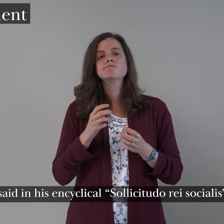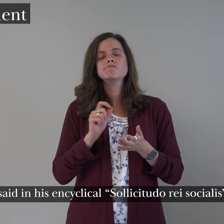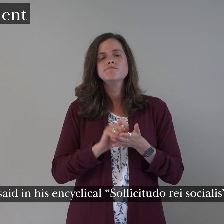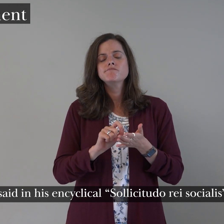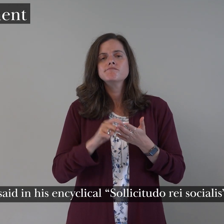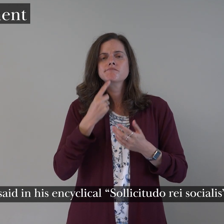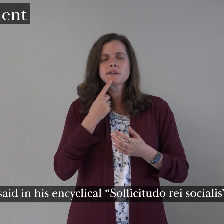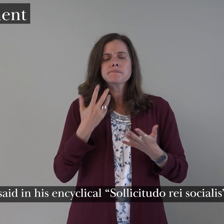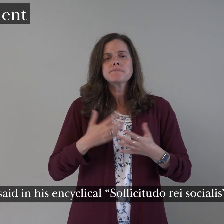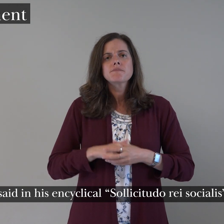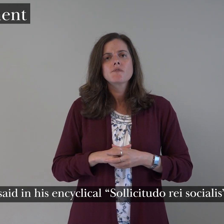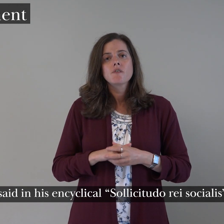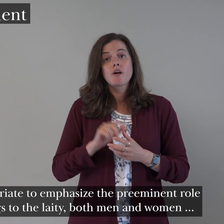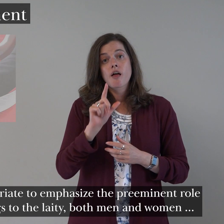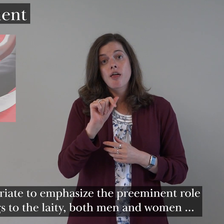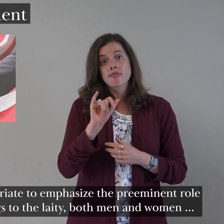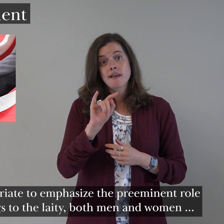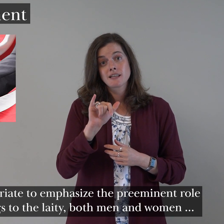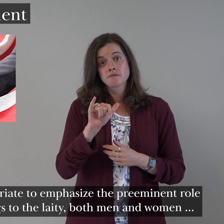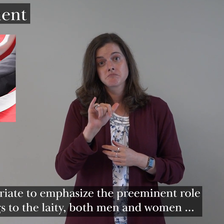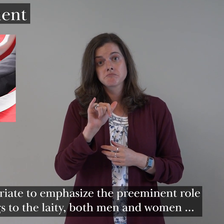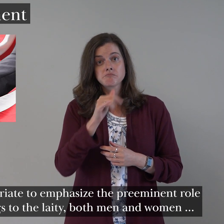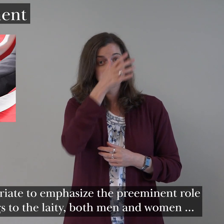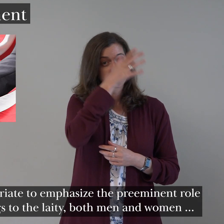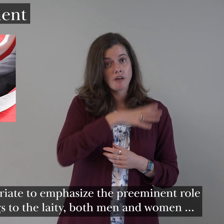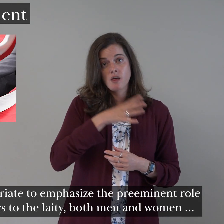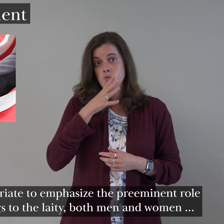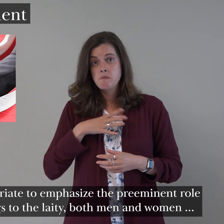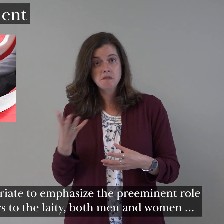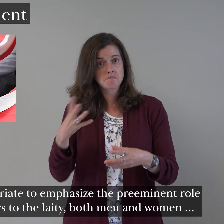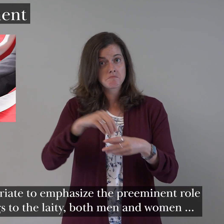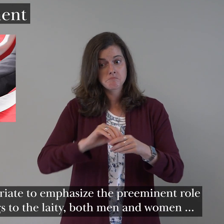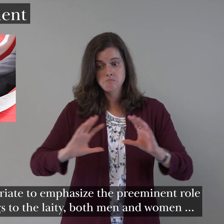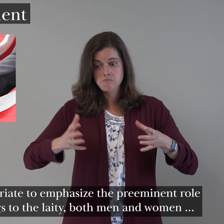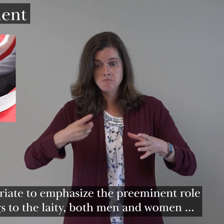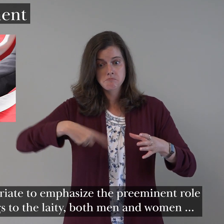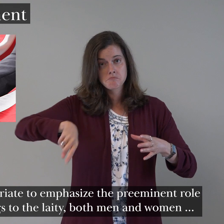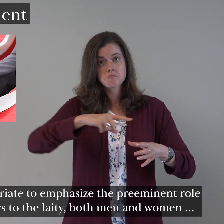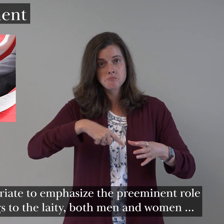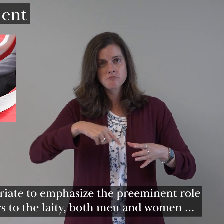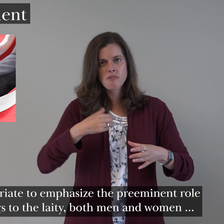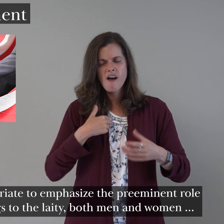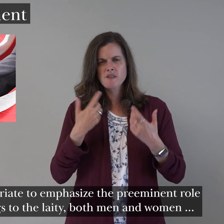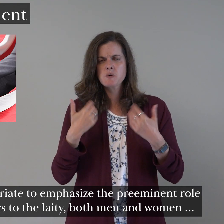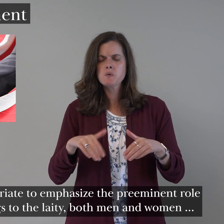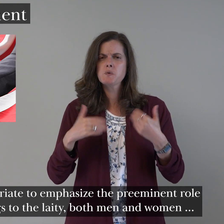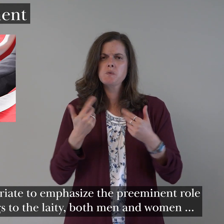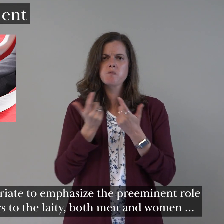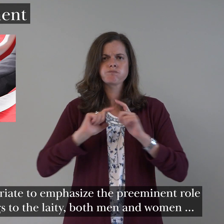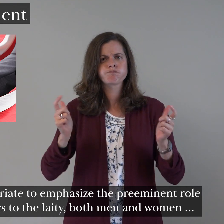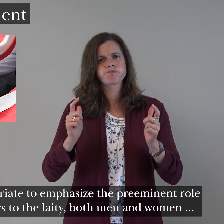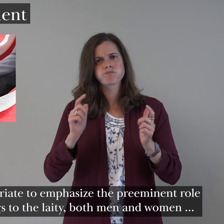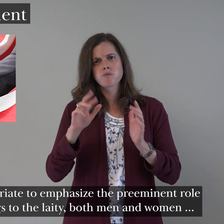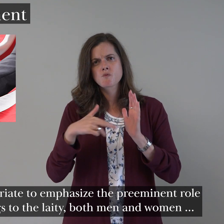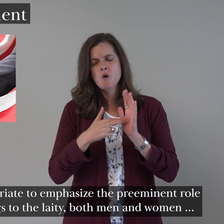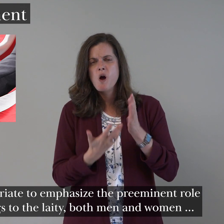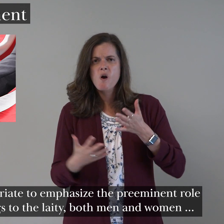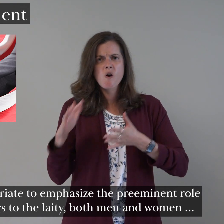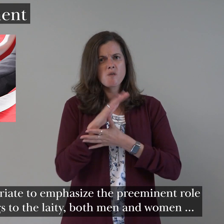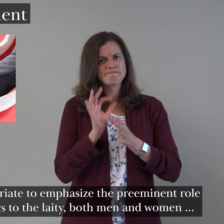It is appropriate to emphasize the preeminent role that belongs to the laity both